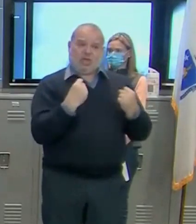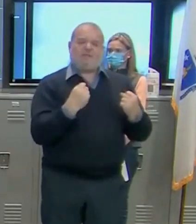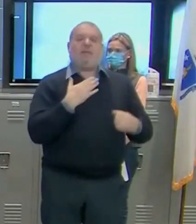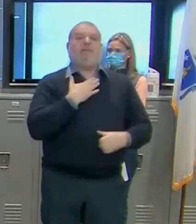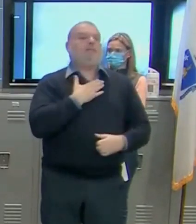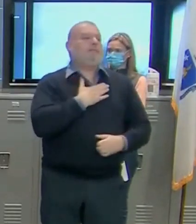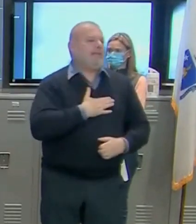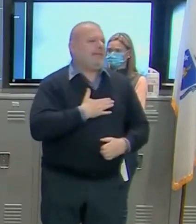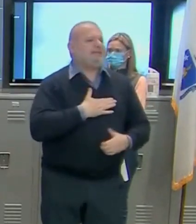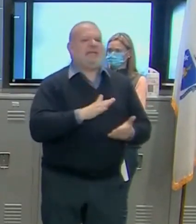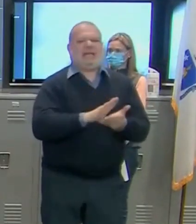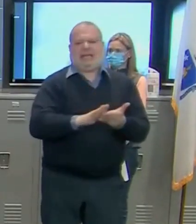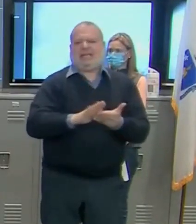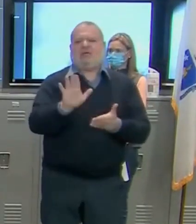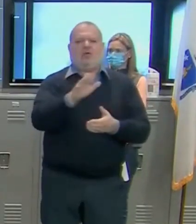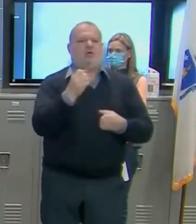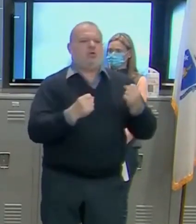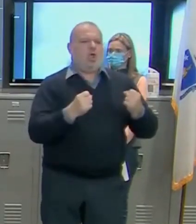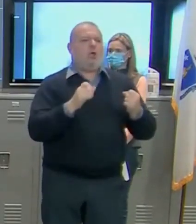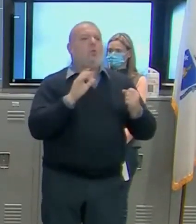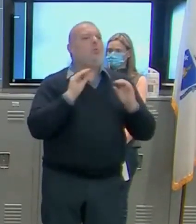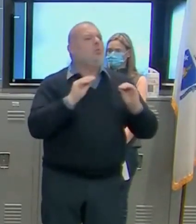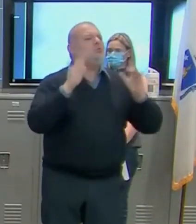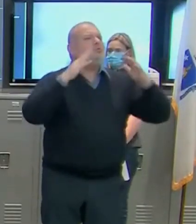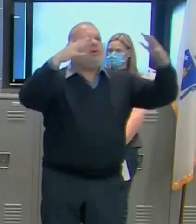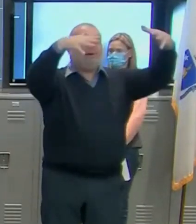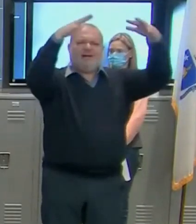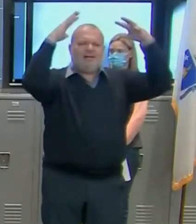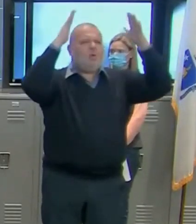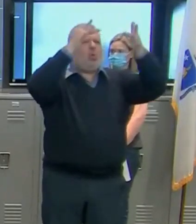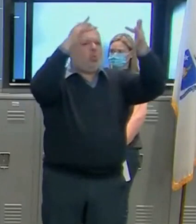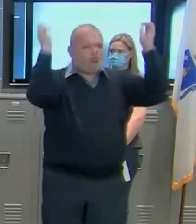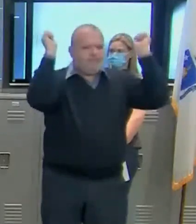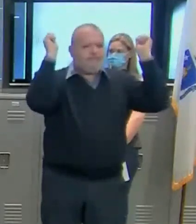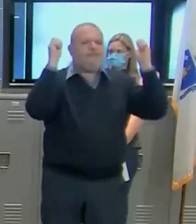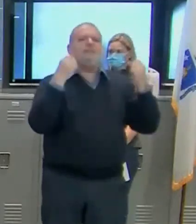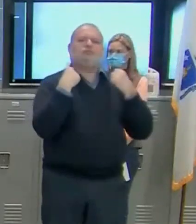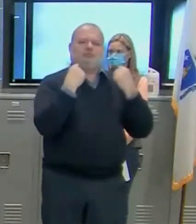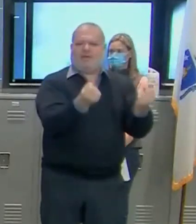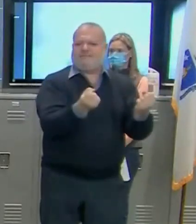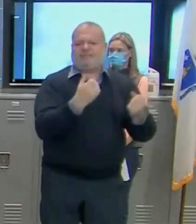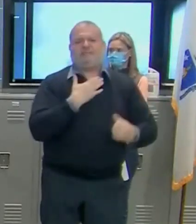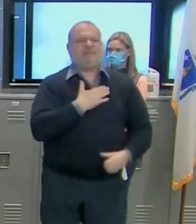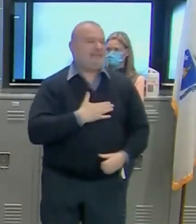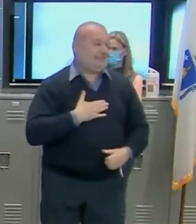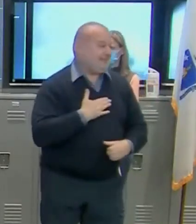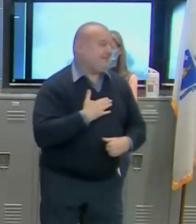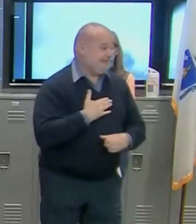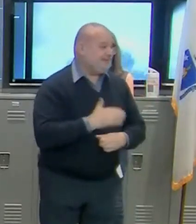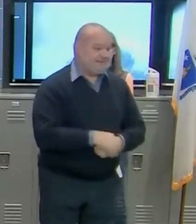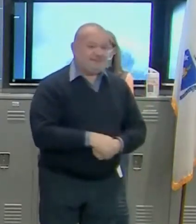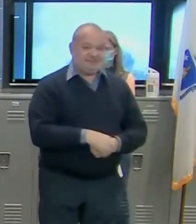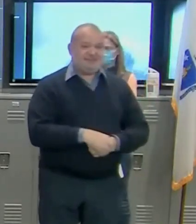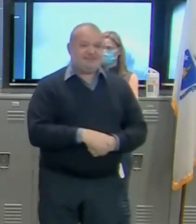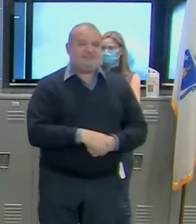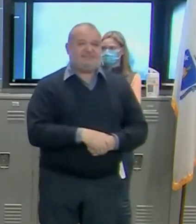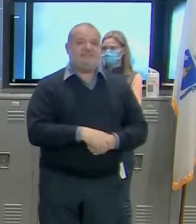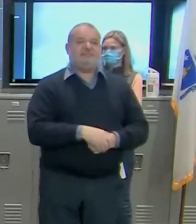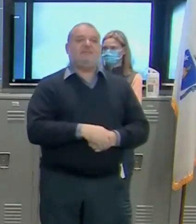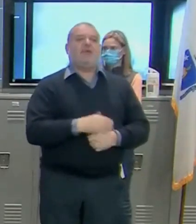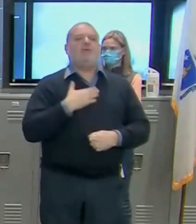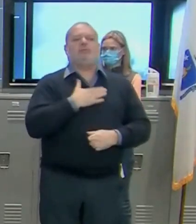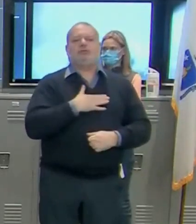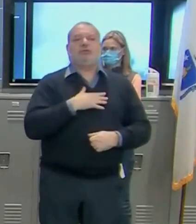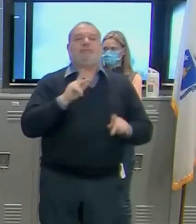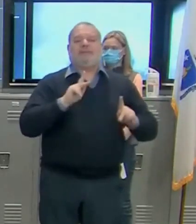to encounter slippery conditions well after the snow stops falling. And again, we really do appreciate the public staying home